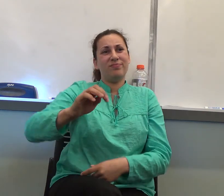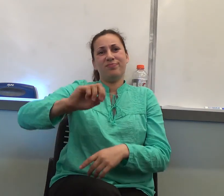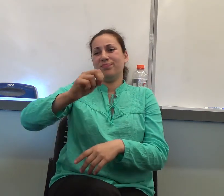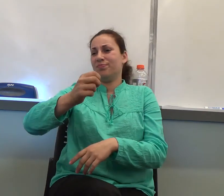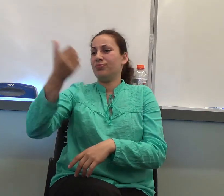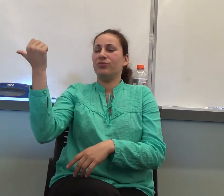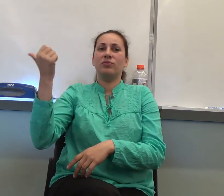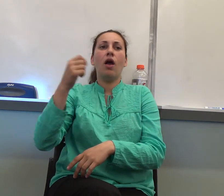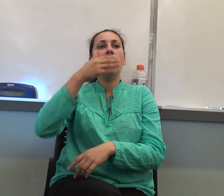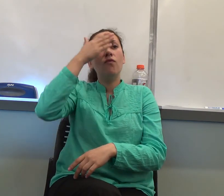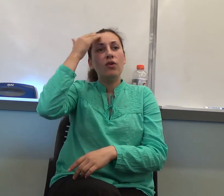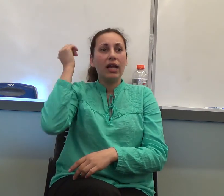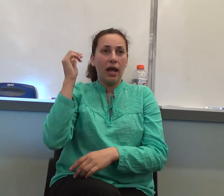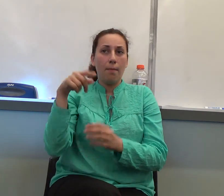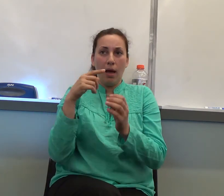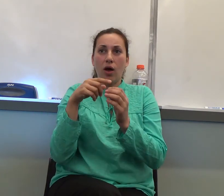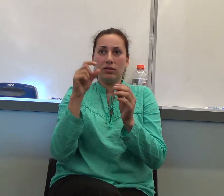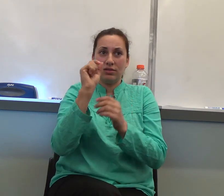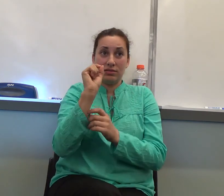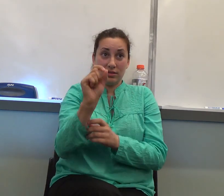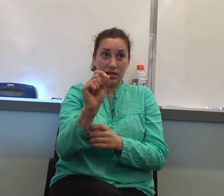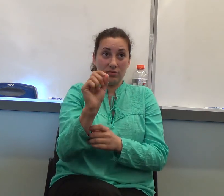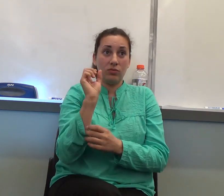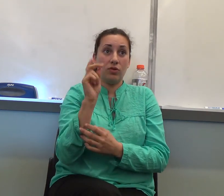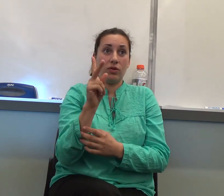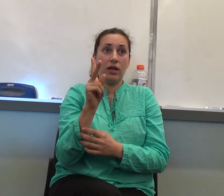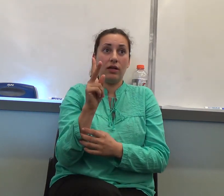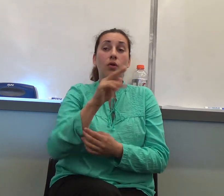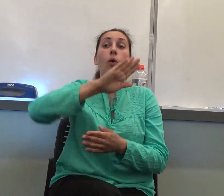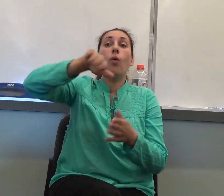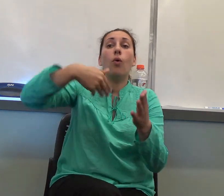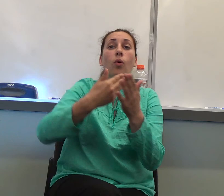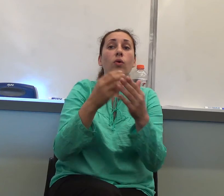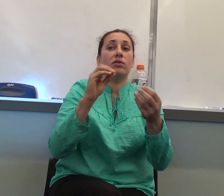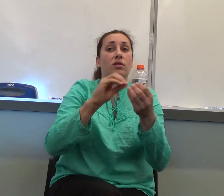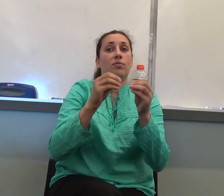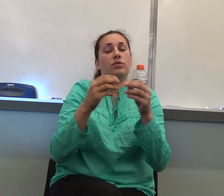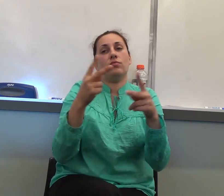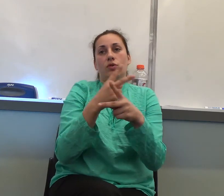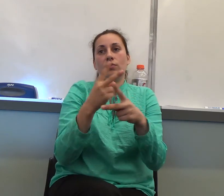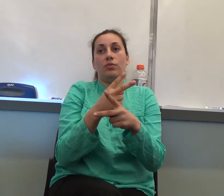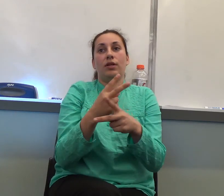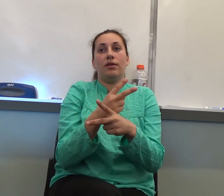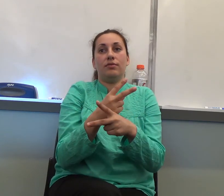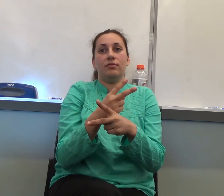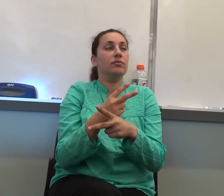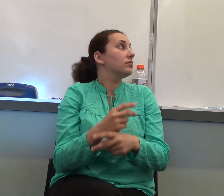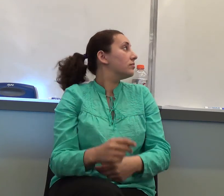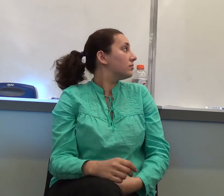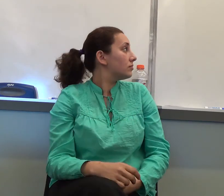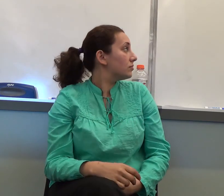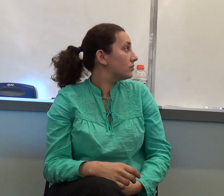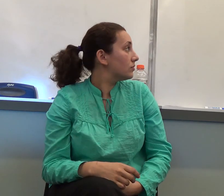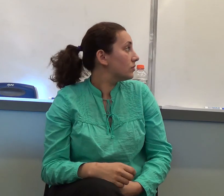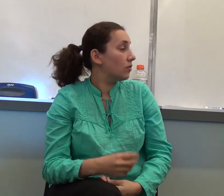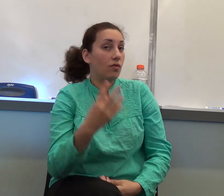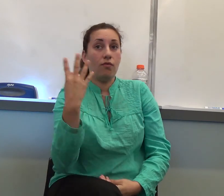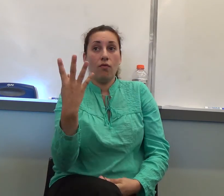do that. We're just going to multiply the whole numbers. So 4 times 6 is 24, 4 times 3 is 12, and